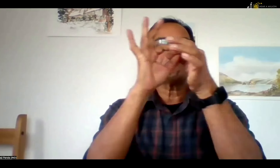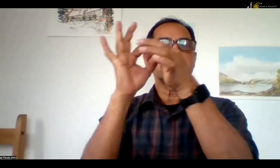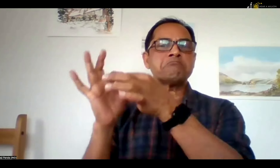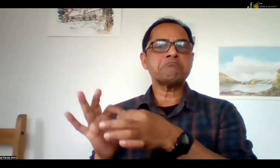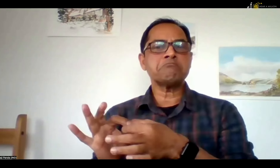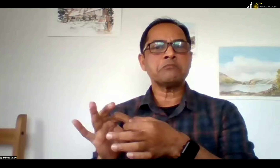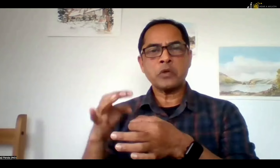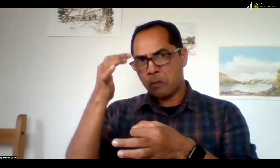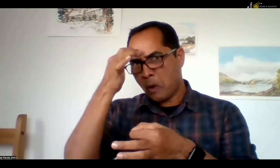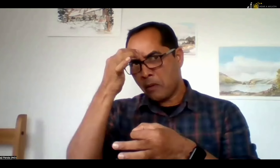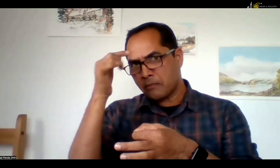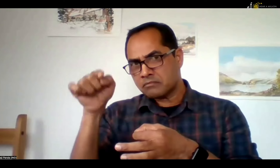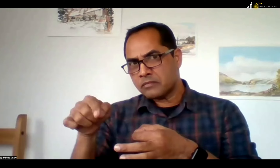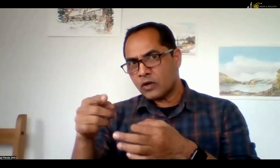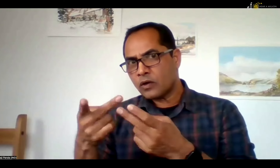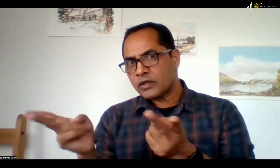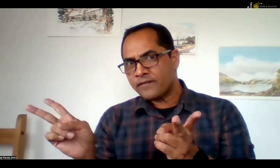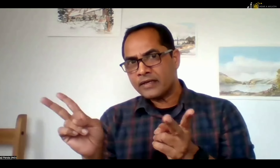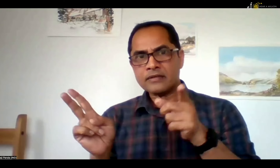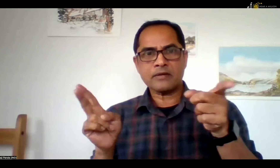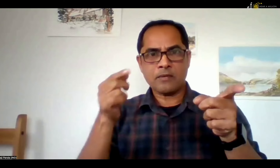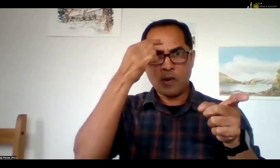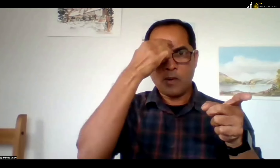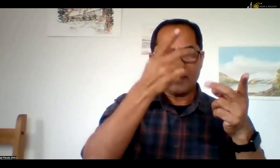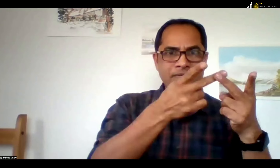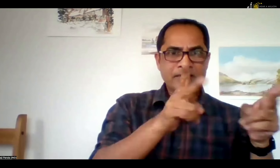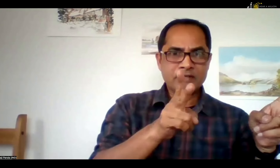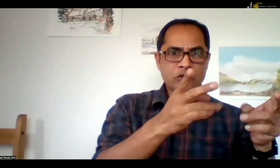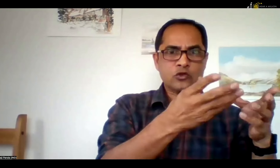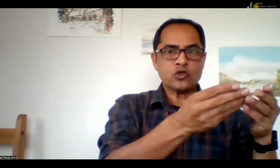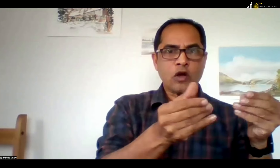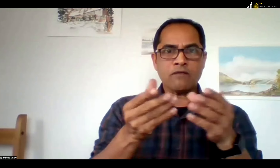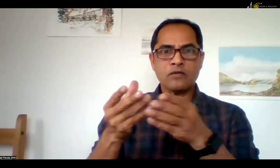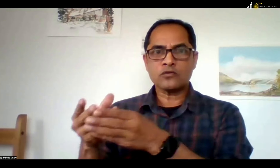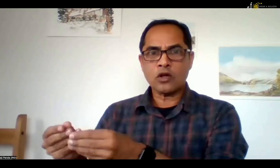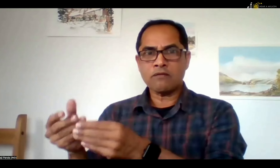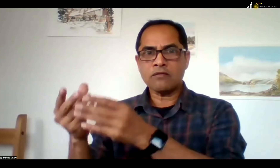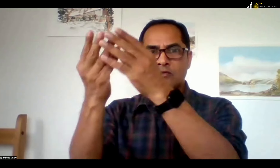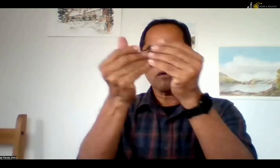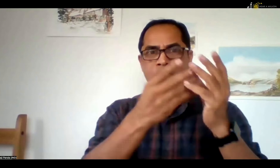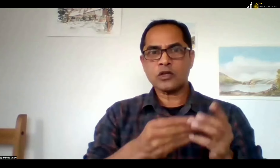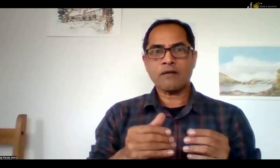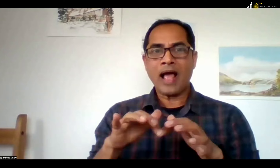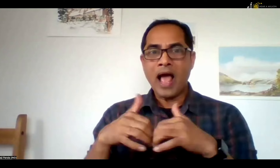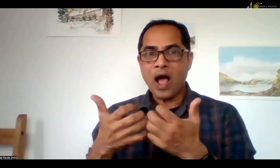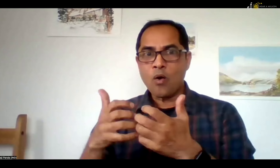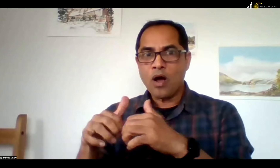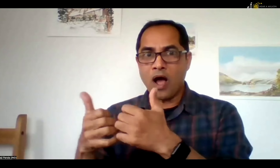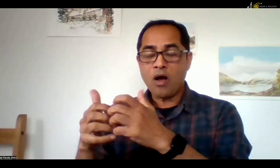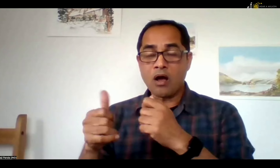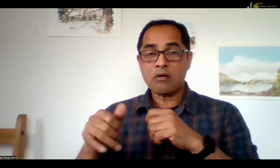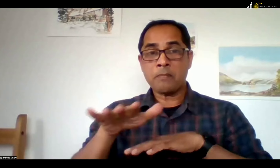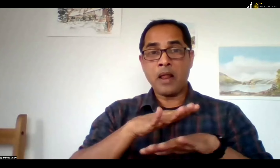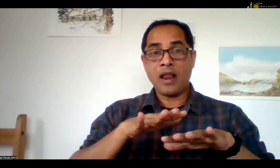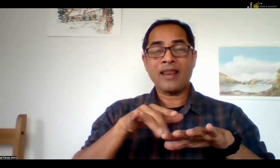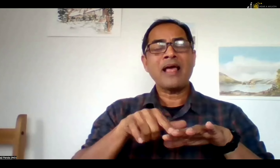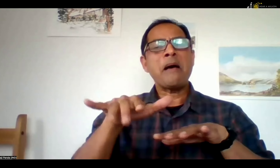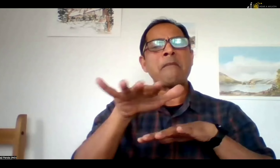first, we need to understand about the ecosystem, the issues, and the various